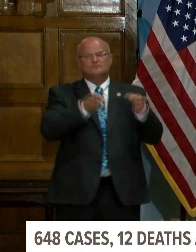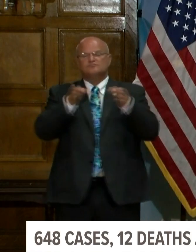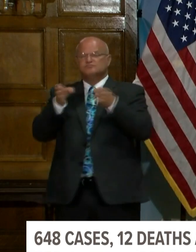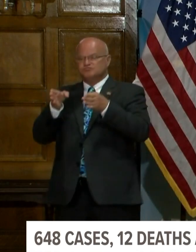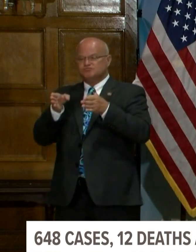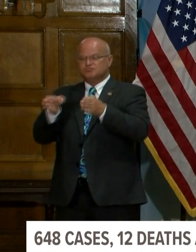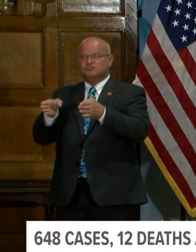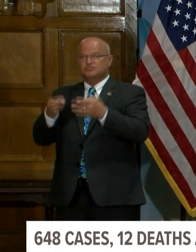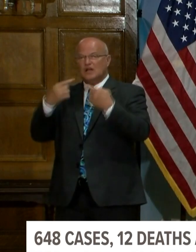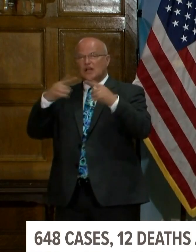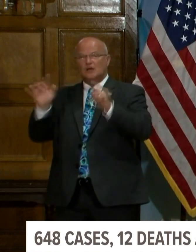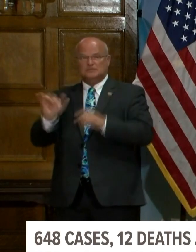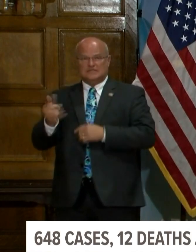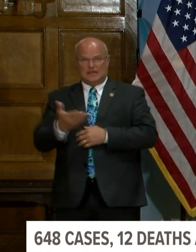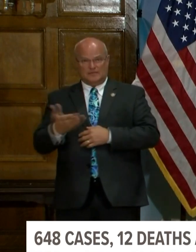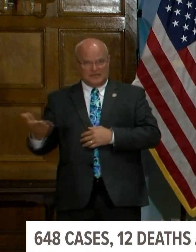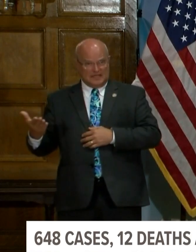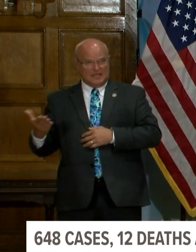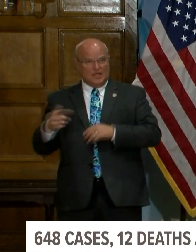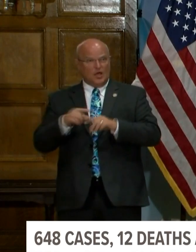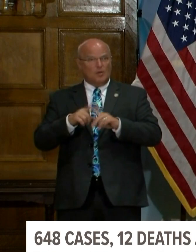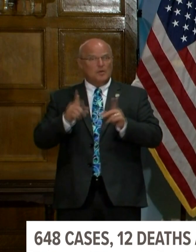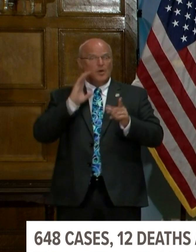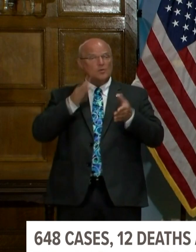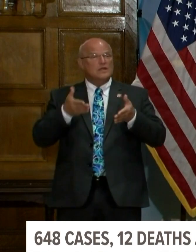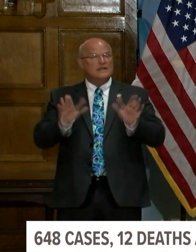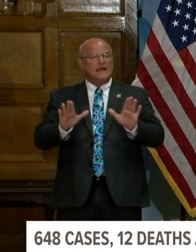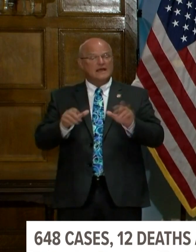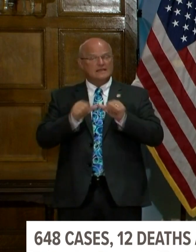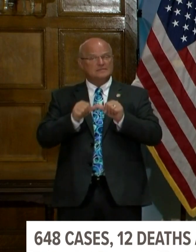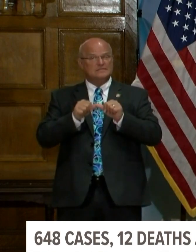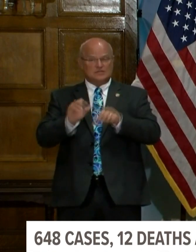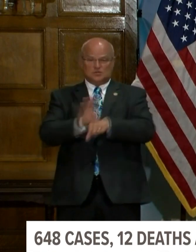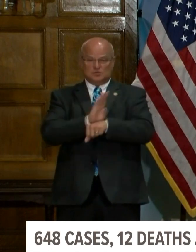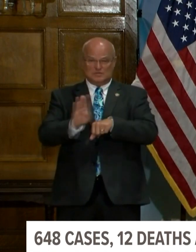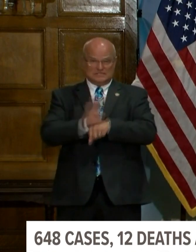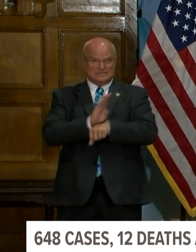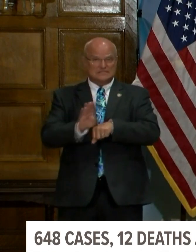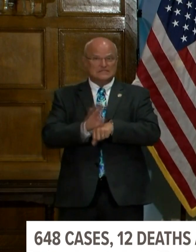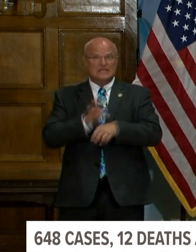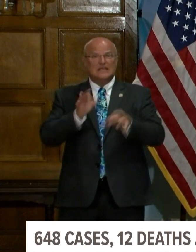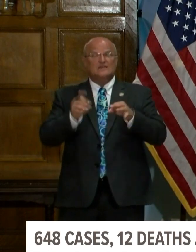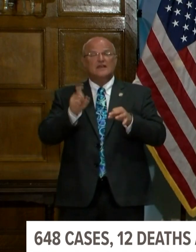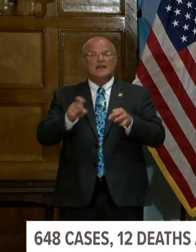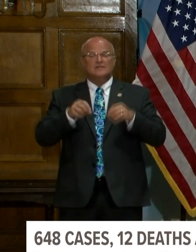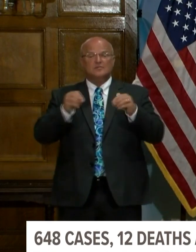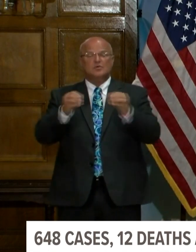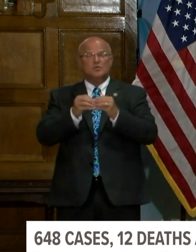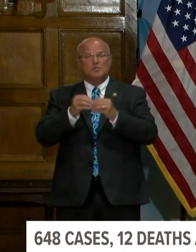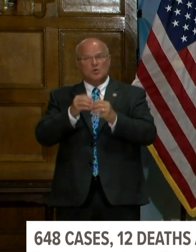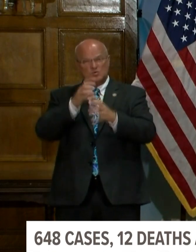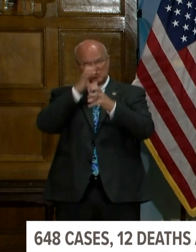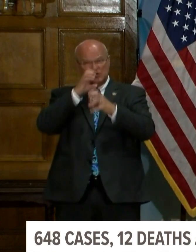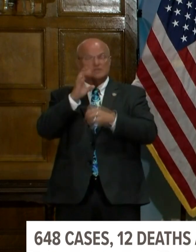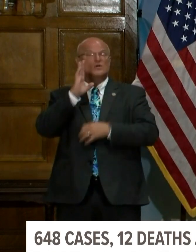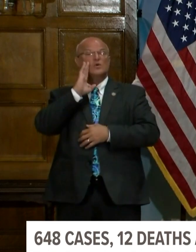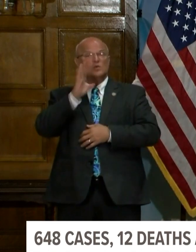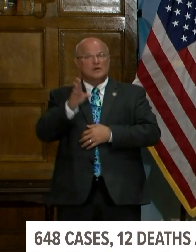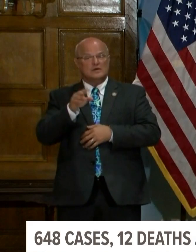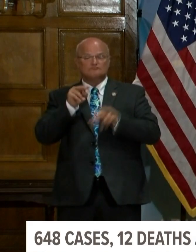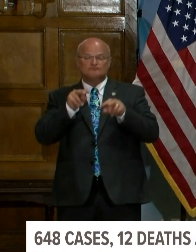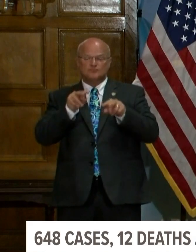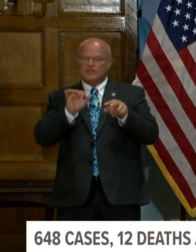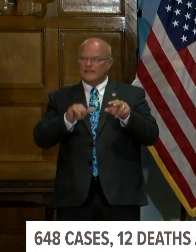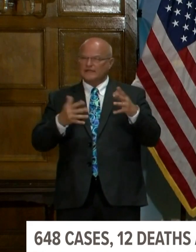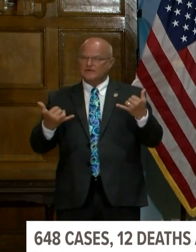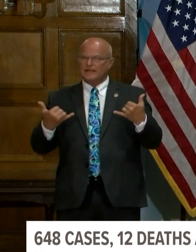that will accomplish the same thing, but will allow them to do business. If we have to put more restrictions, we will continue to